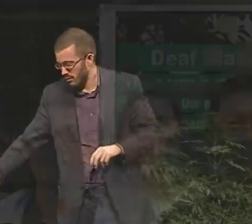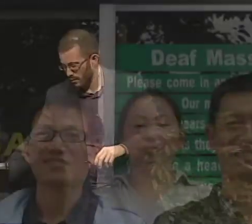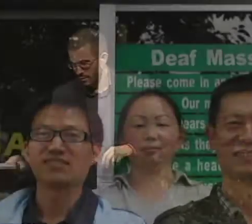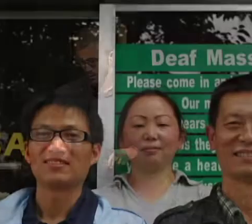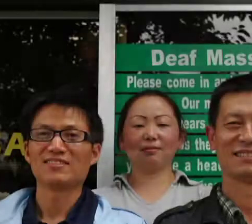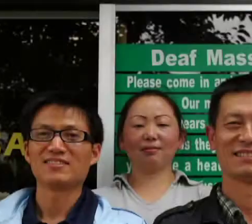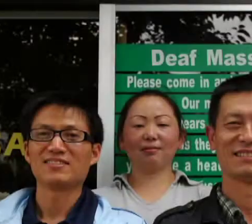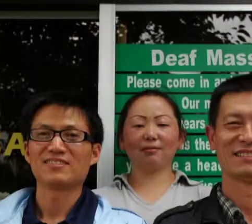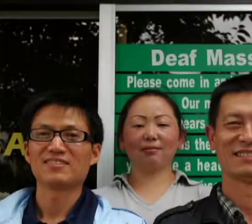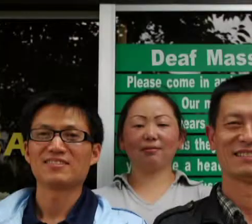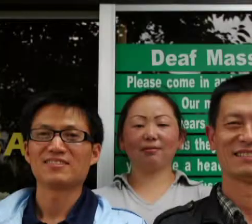there,